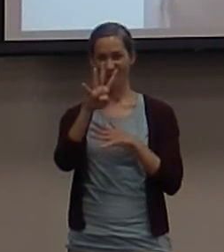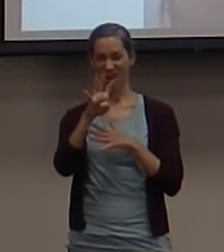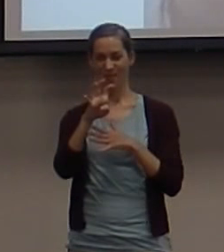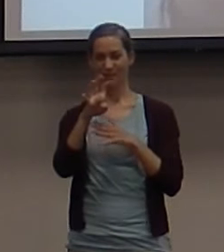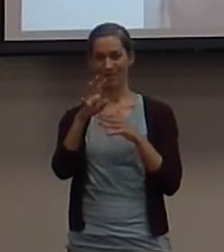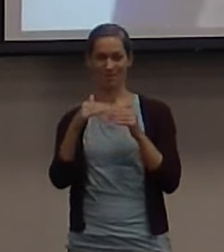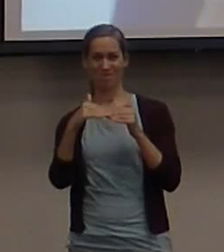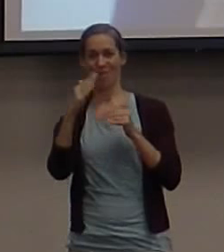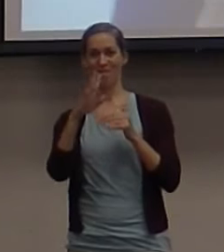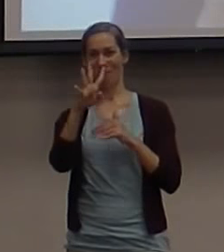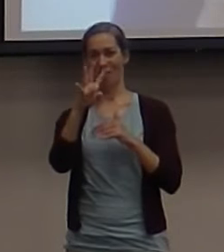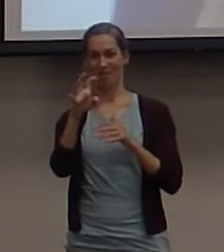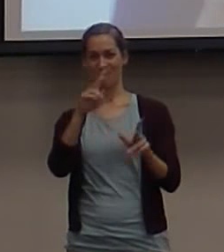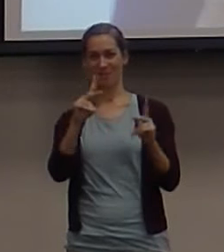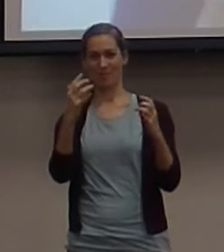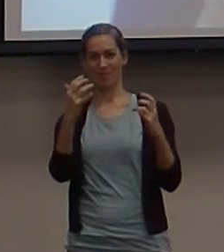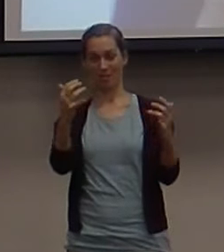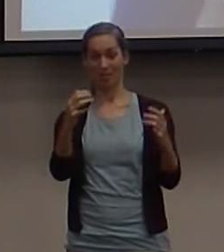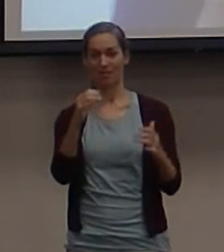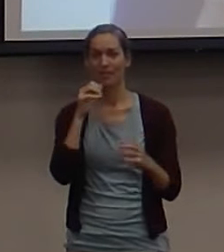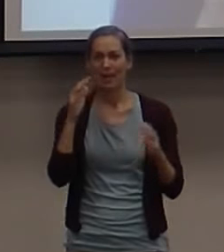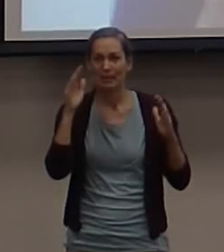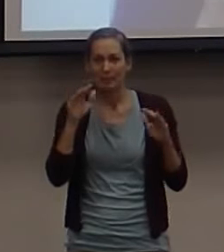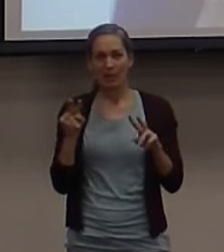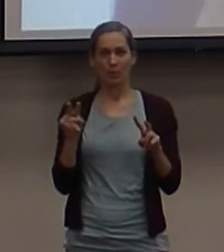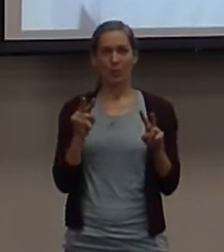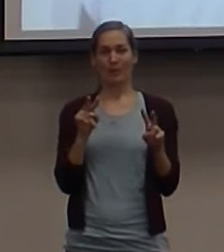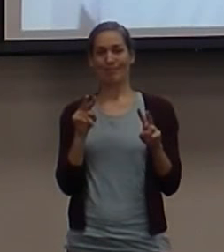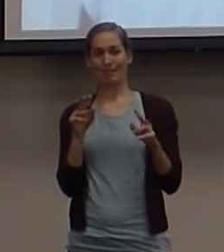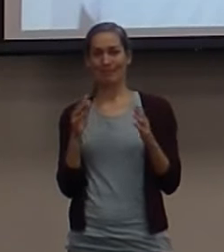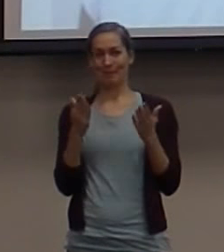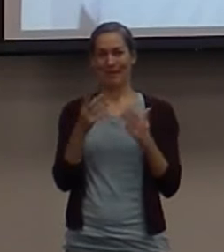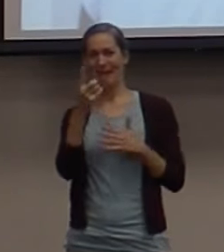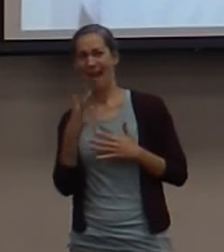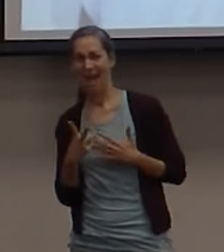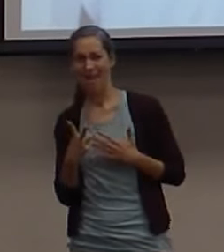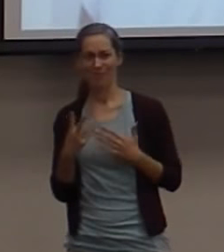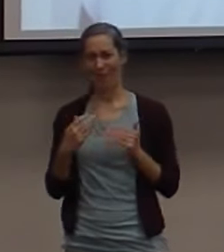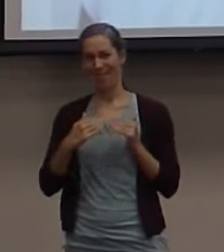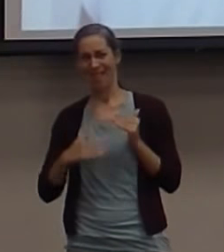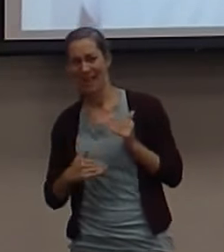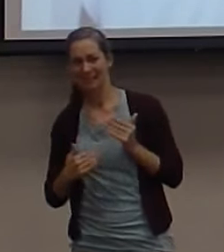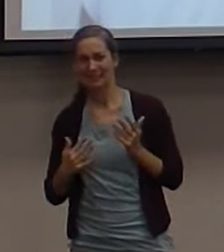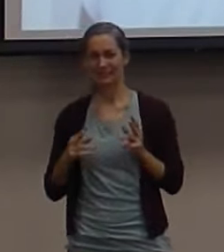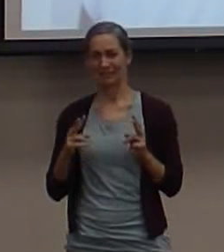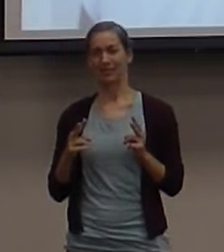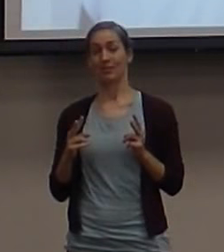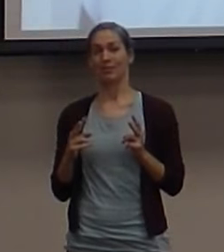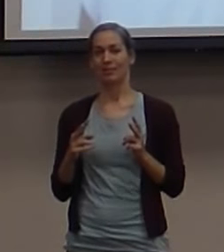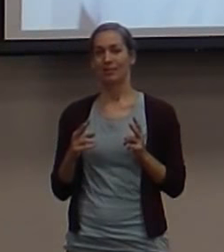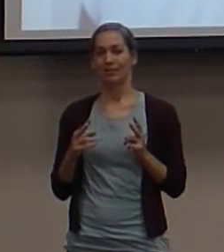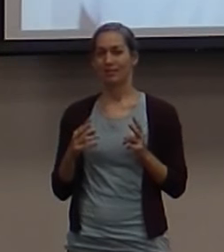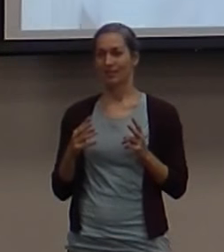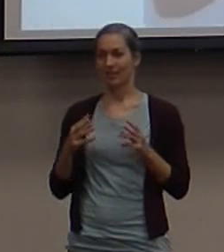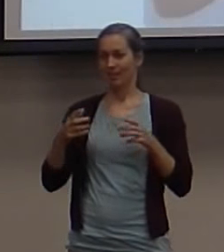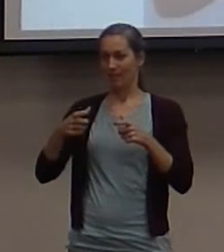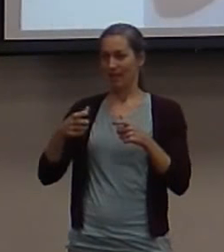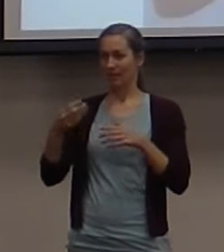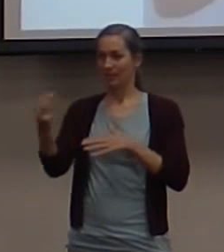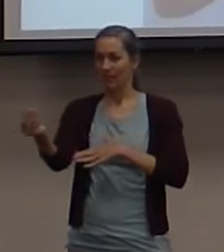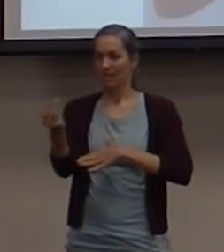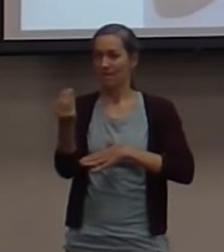people, especially when you didn't expect nearly, maybe even half that many. And to be able to distribute those solar